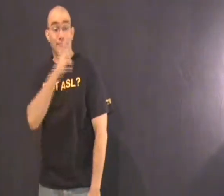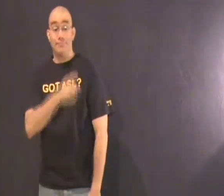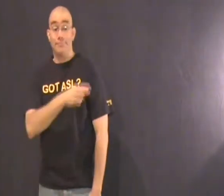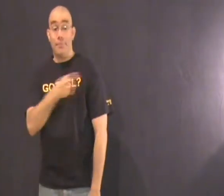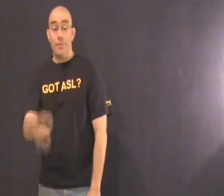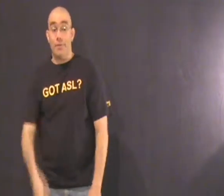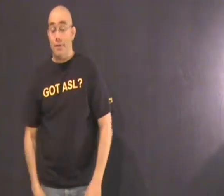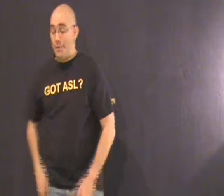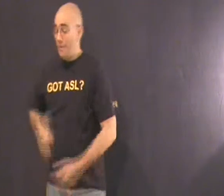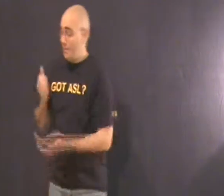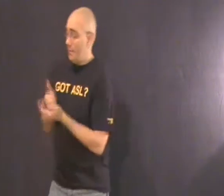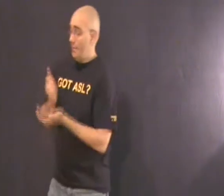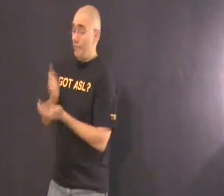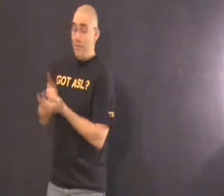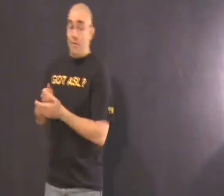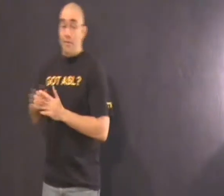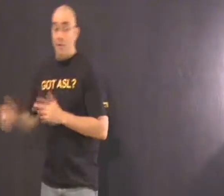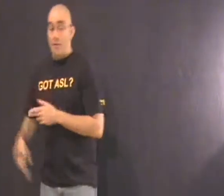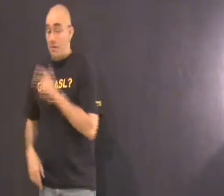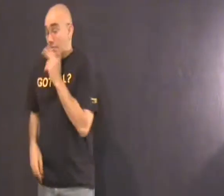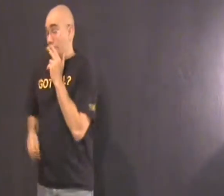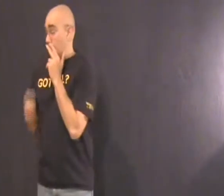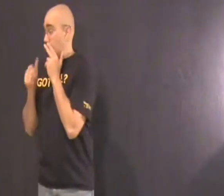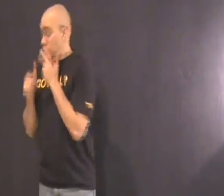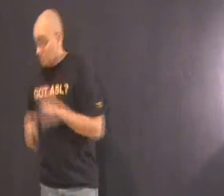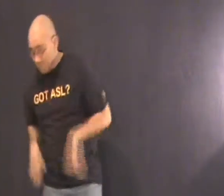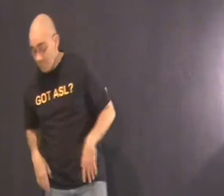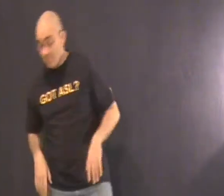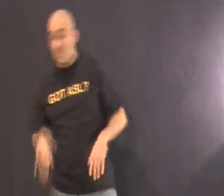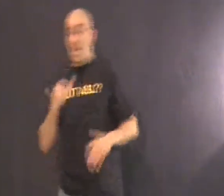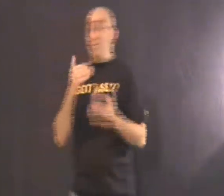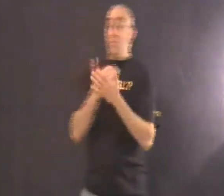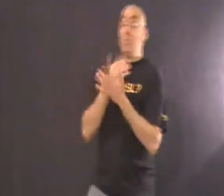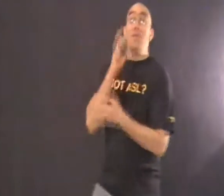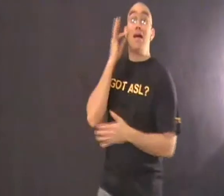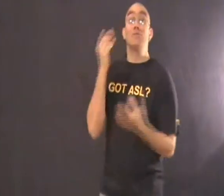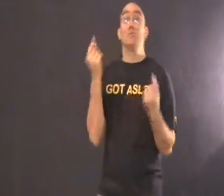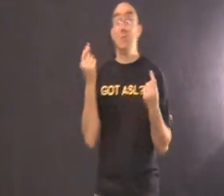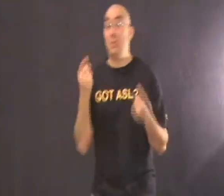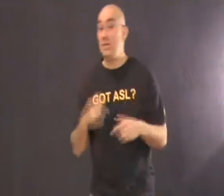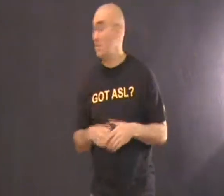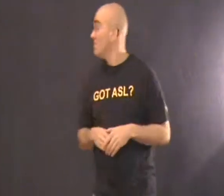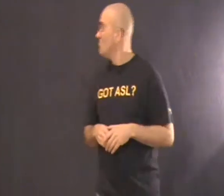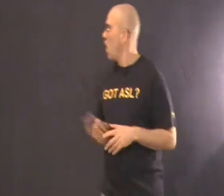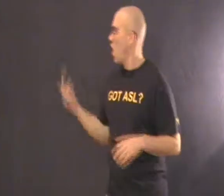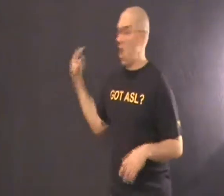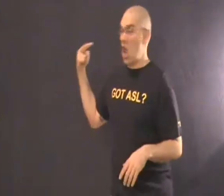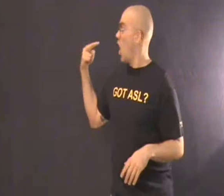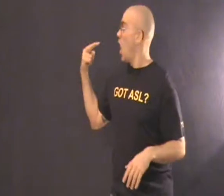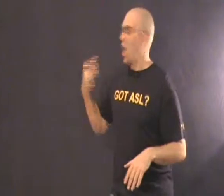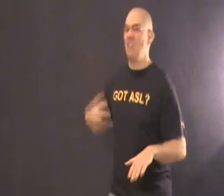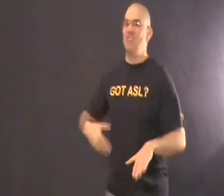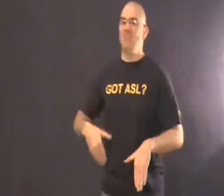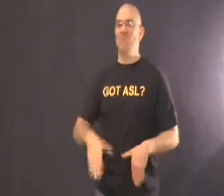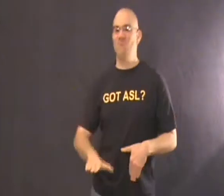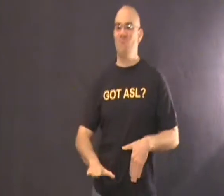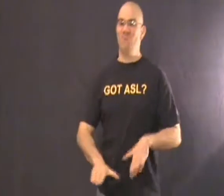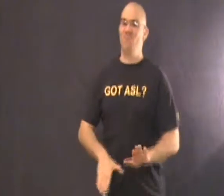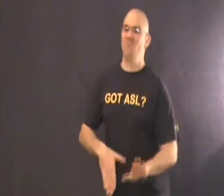the neighborhood would be like, "Yeah, nice knowing you, buddy. You're grave." And the new cat would be like, "Well, check